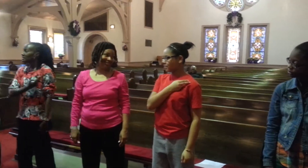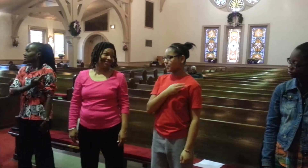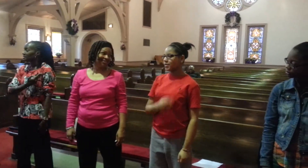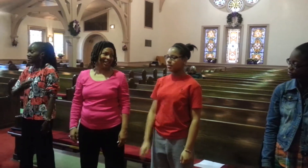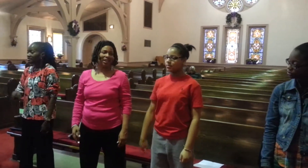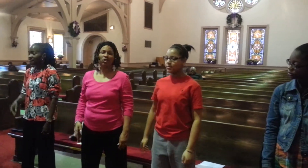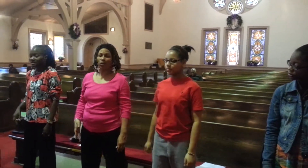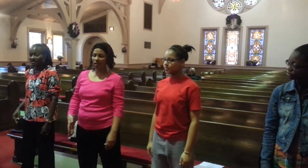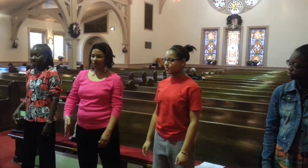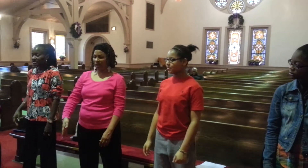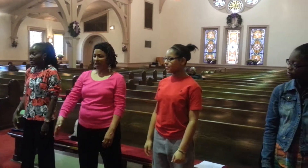Okay, let's do it slowly.